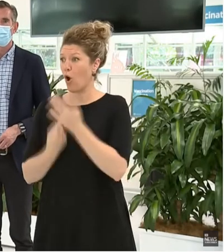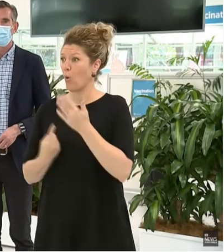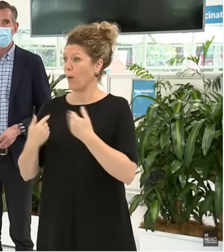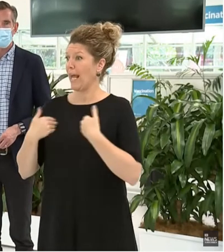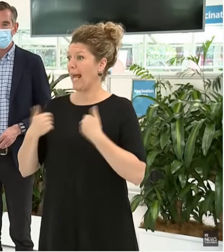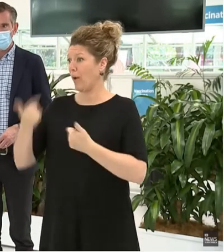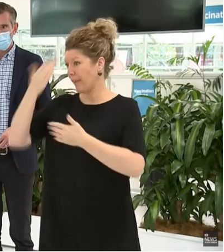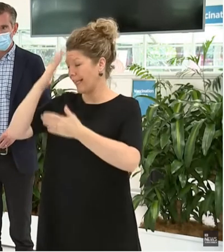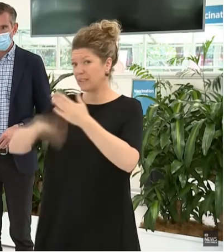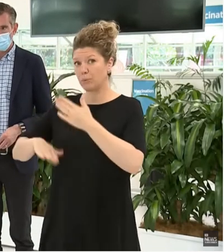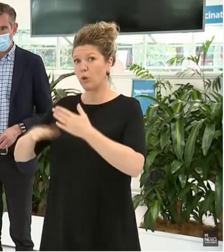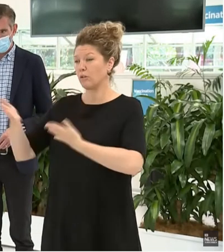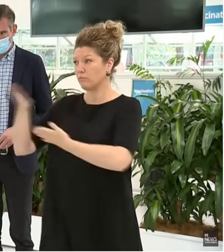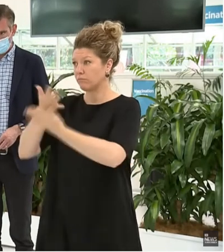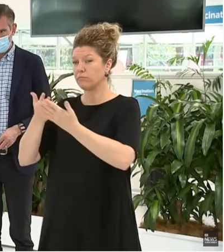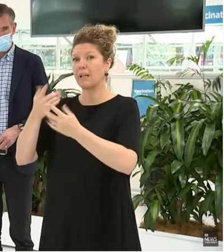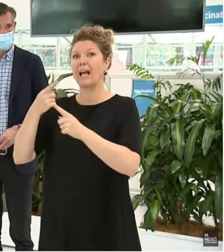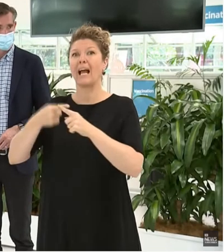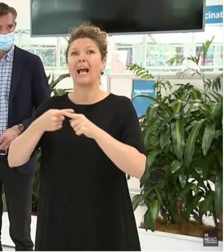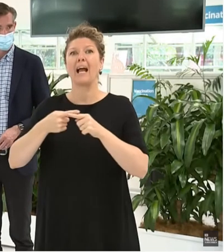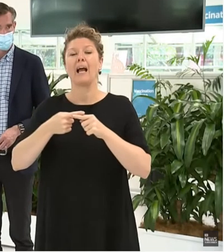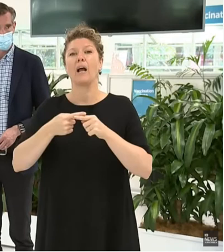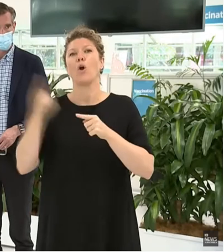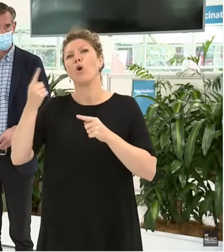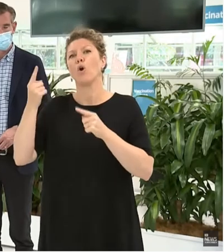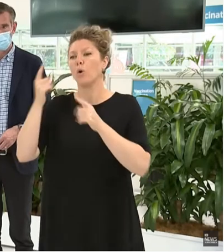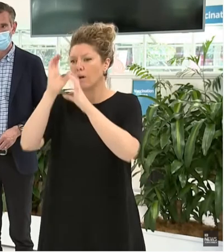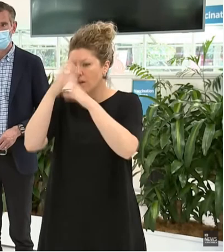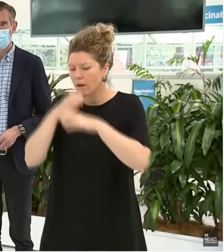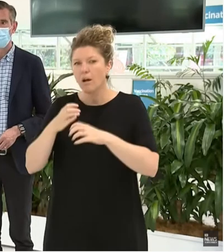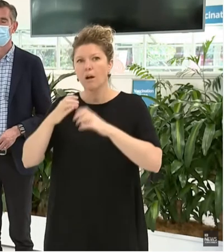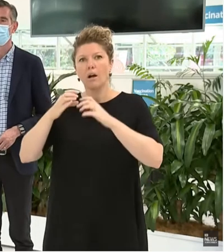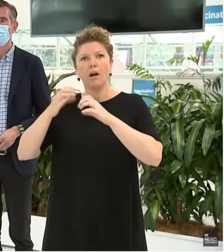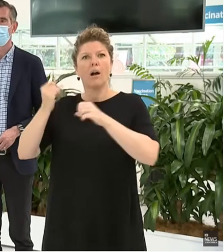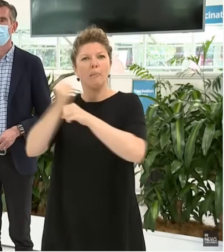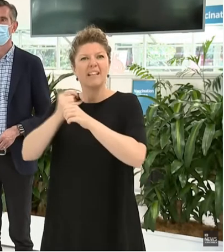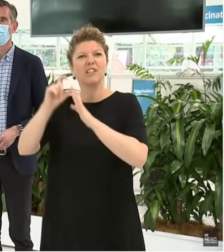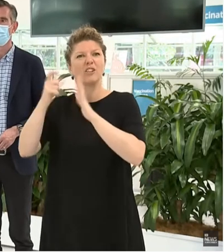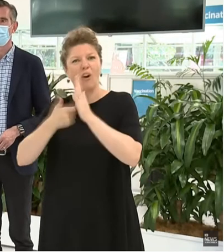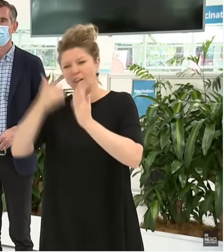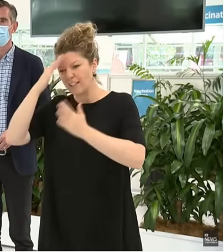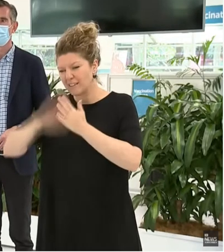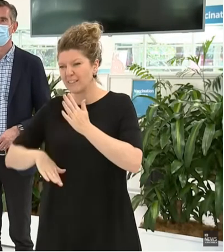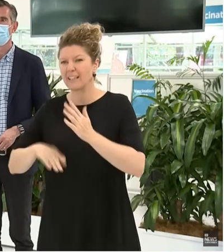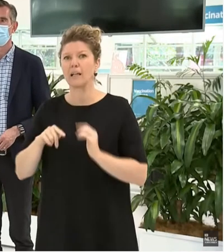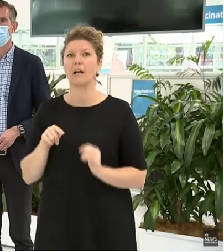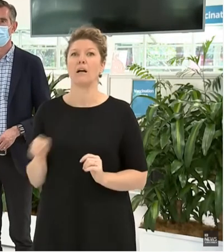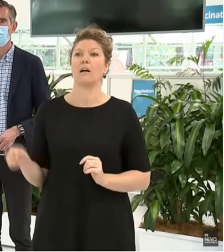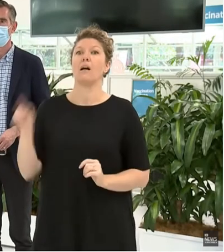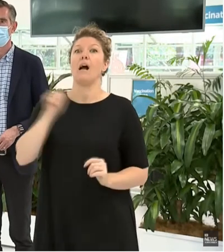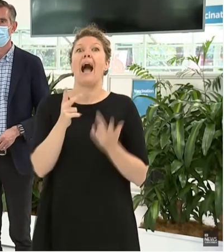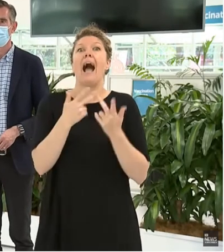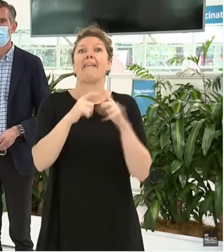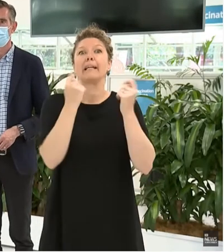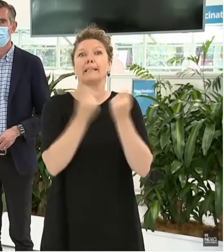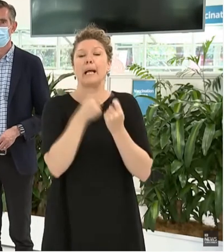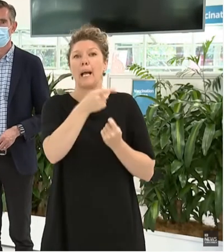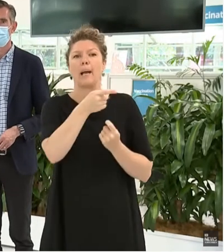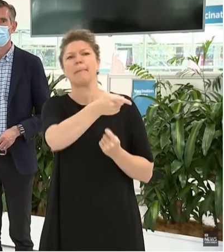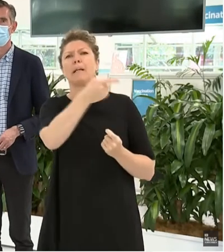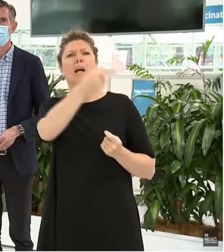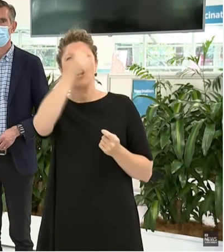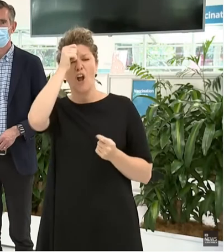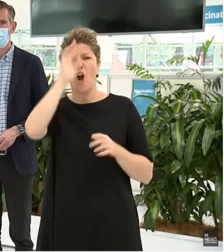team, but also, in other words, the people who are the epidemiologists, but also the balance of the health team who look at the effect